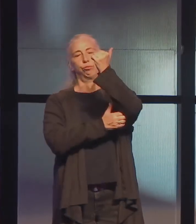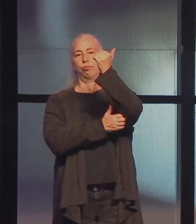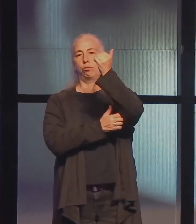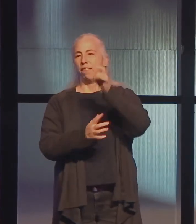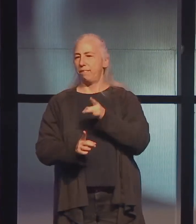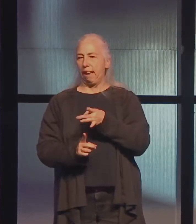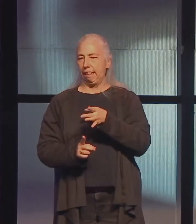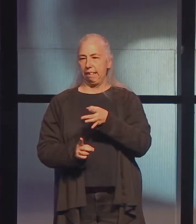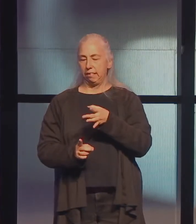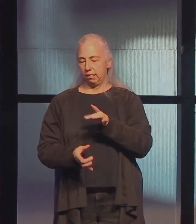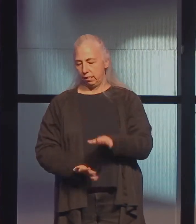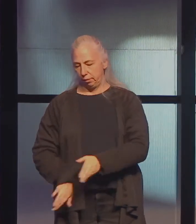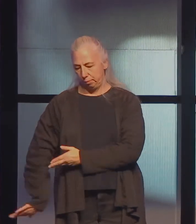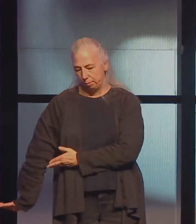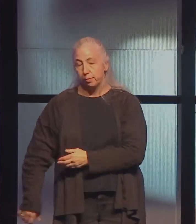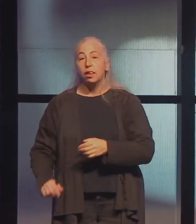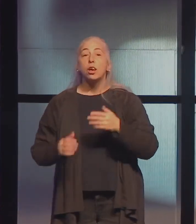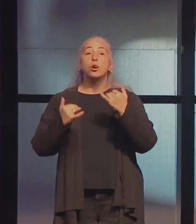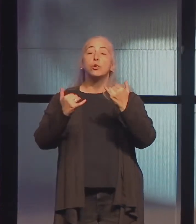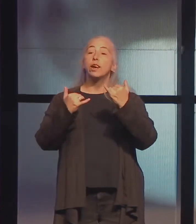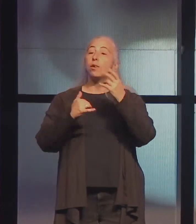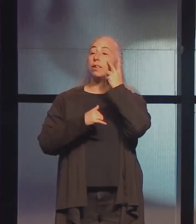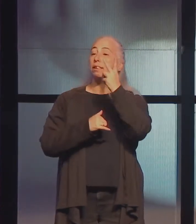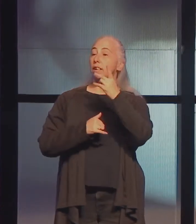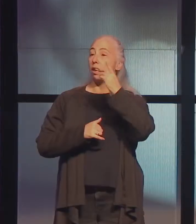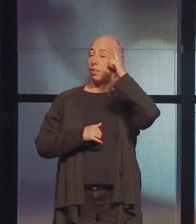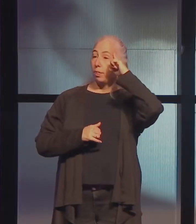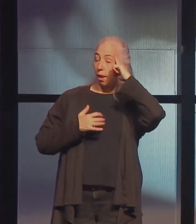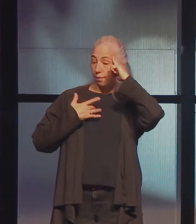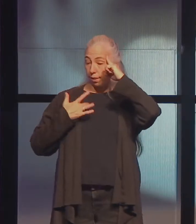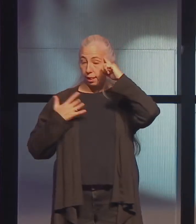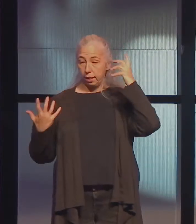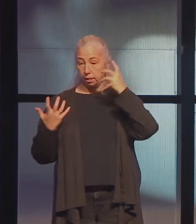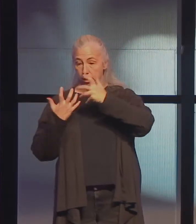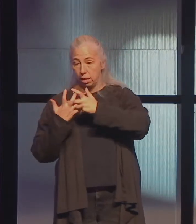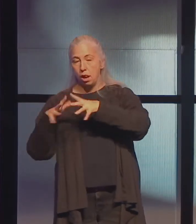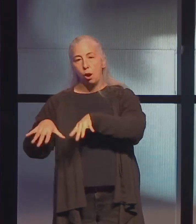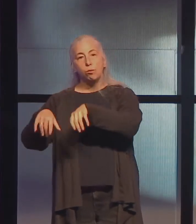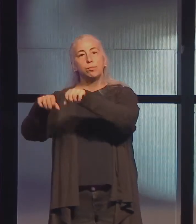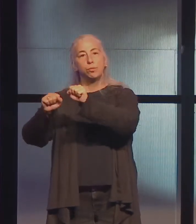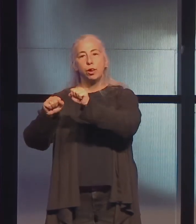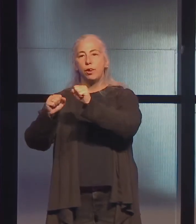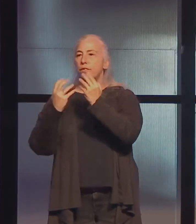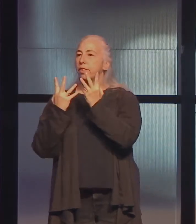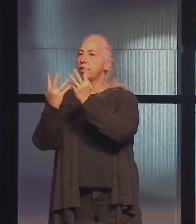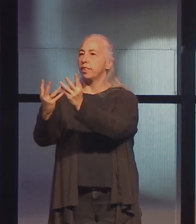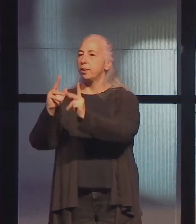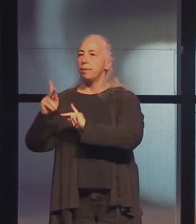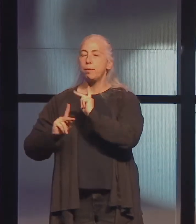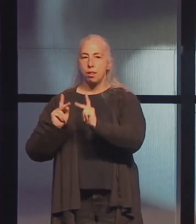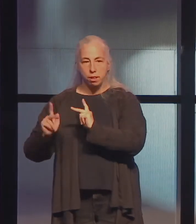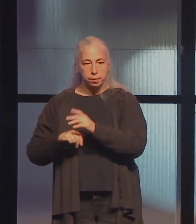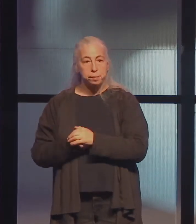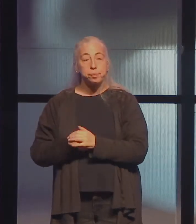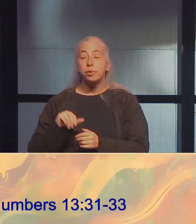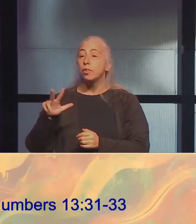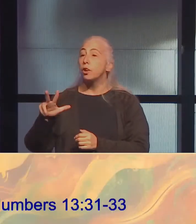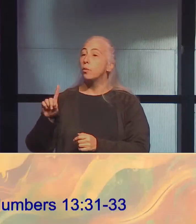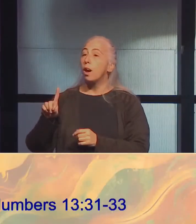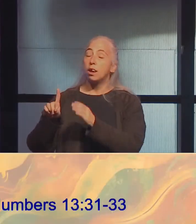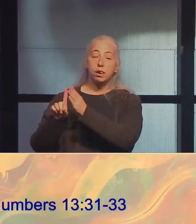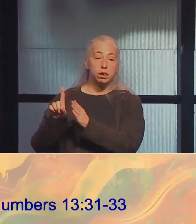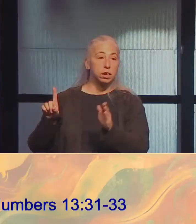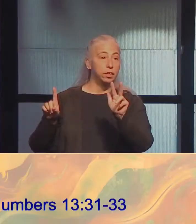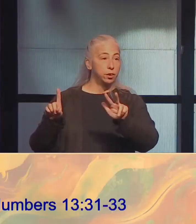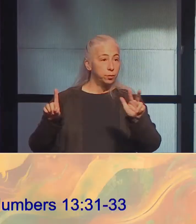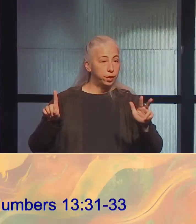turn back to the text. We see how those thought feelings started to take over the crowd. In verse 31 through 33, we see this schema